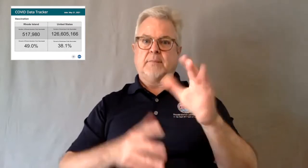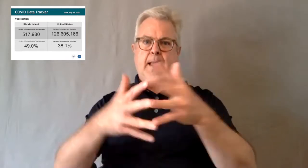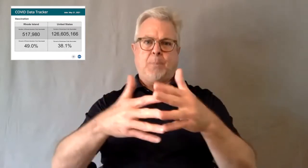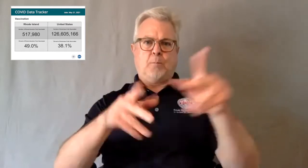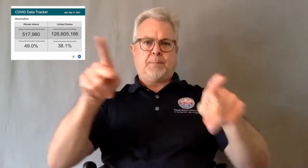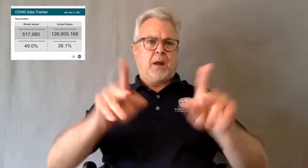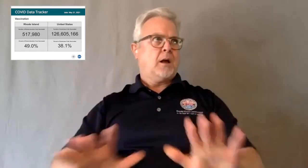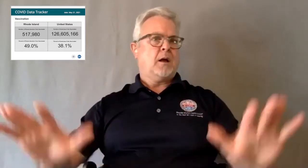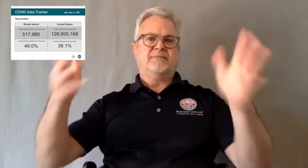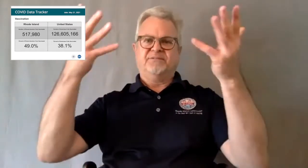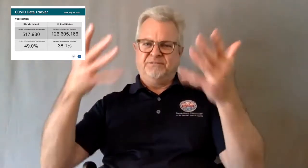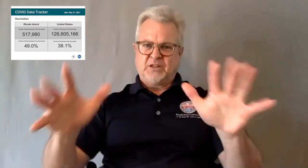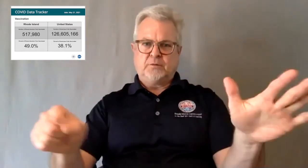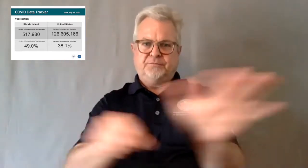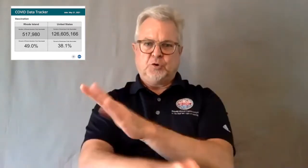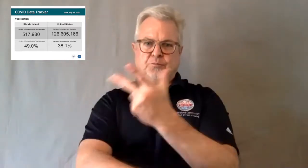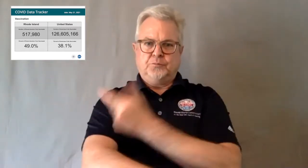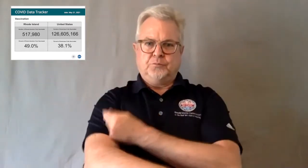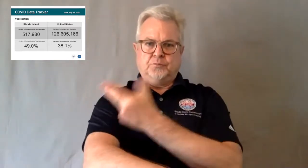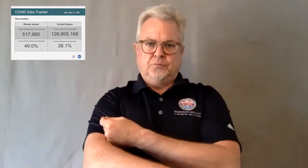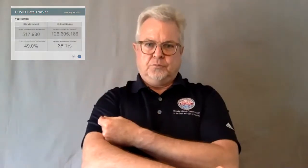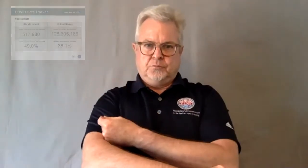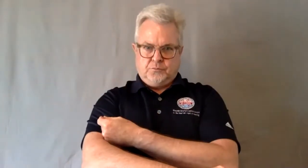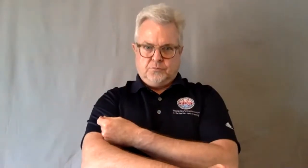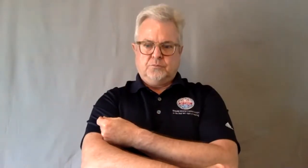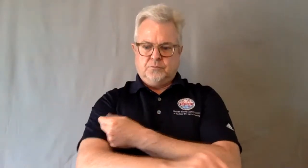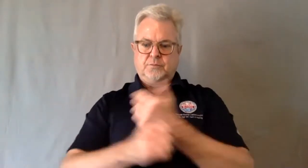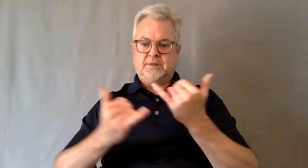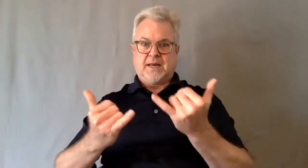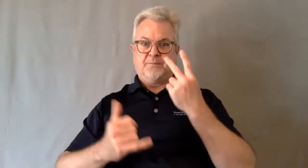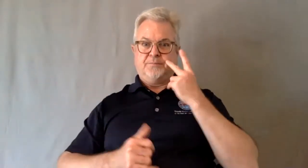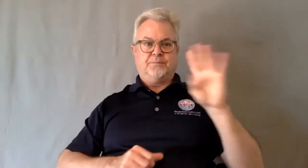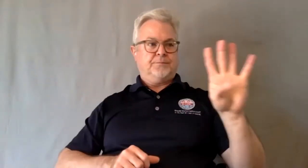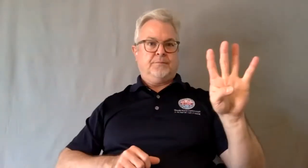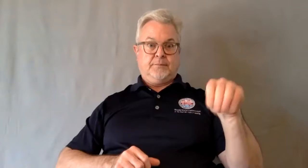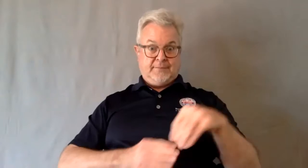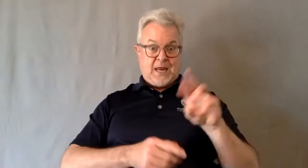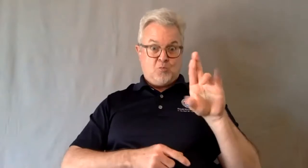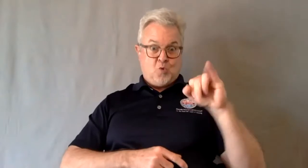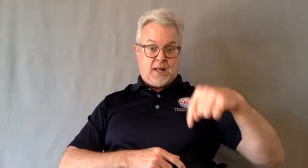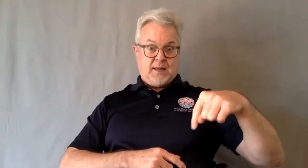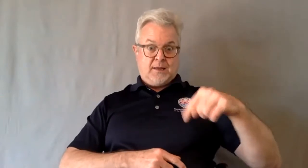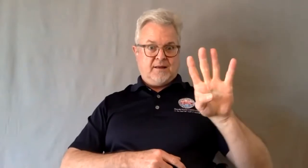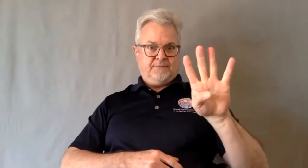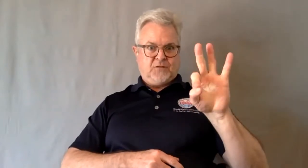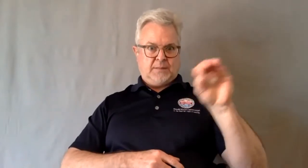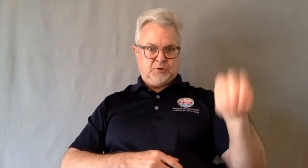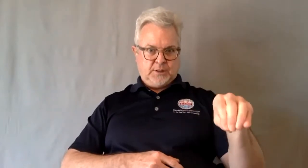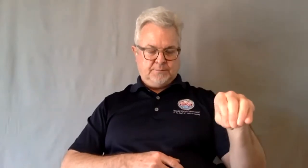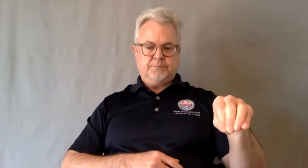the US population who have been fully vaccinated. So here in Rhode Island, we're